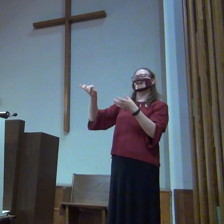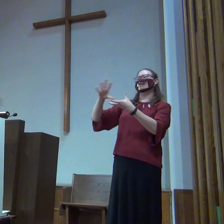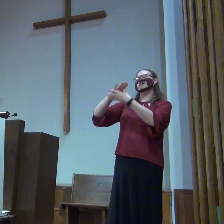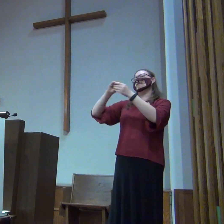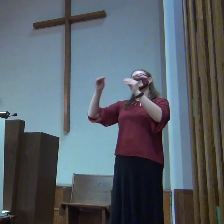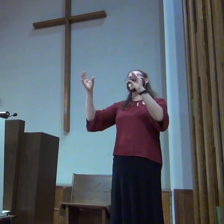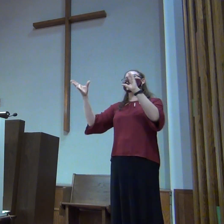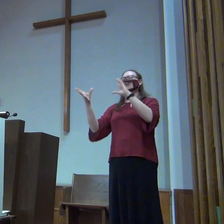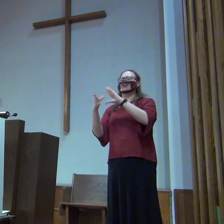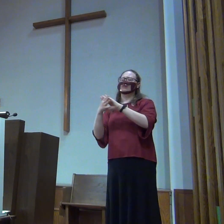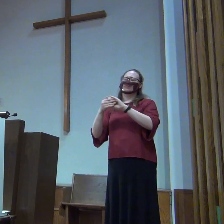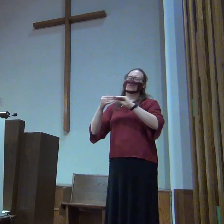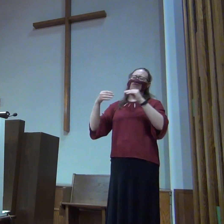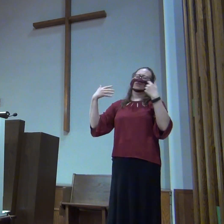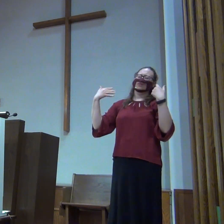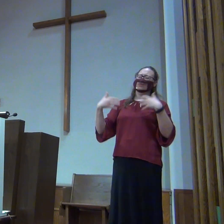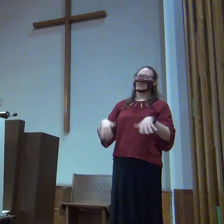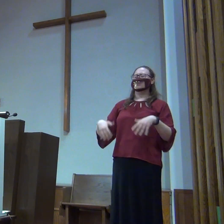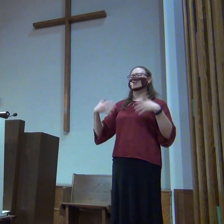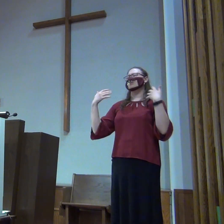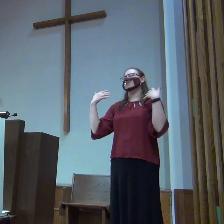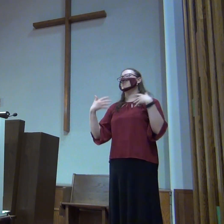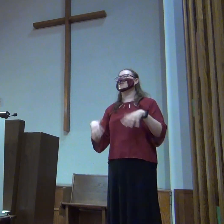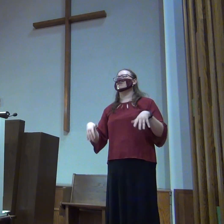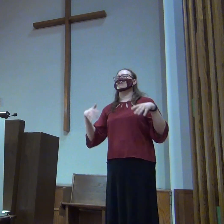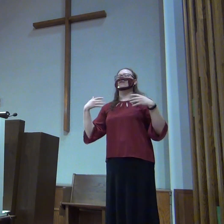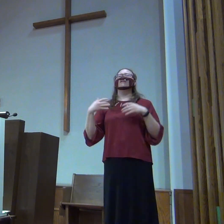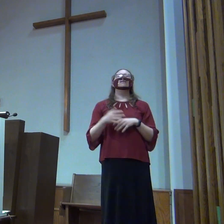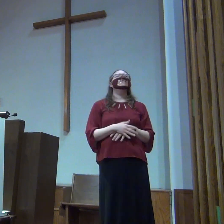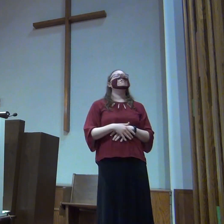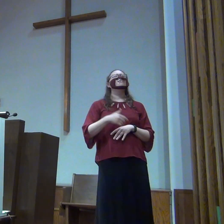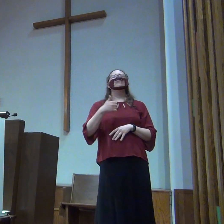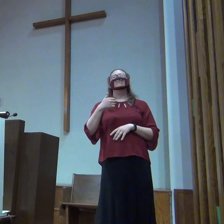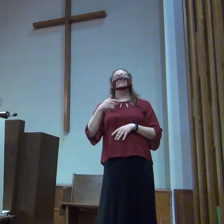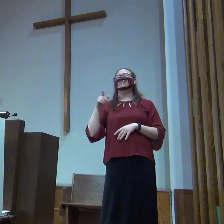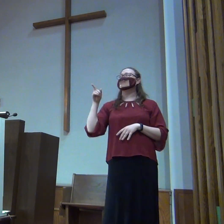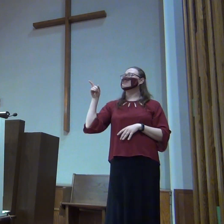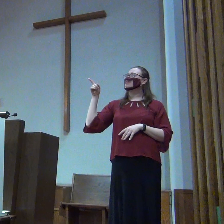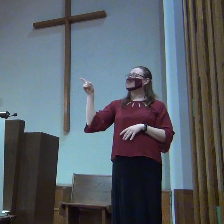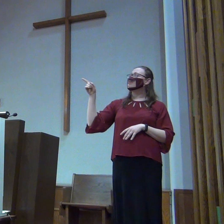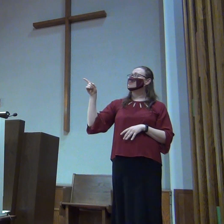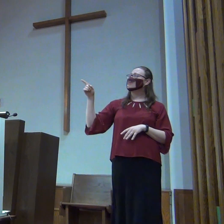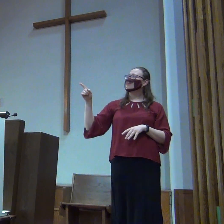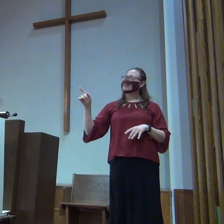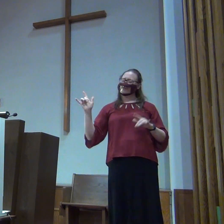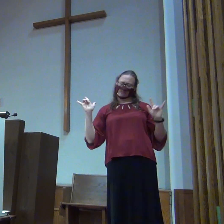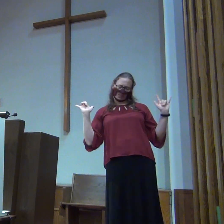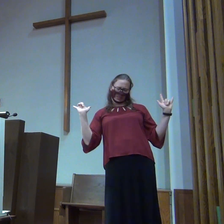Thank you.